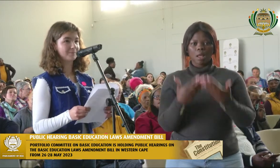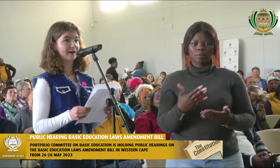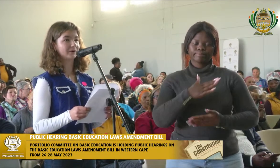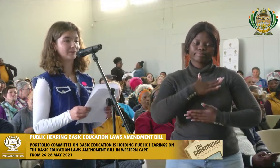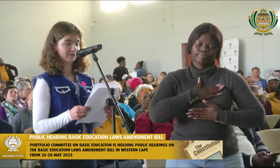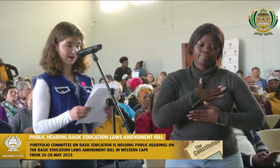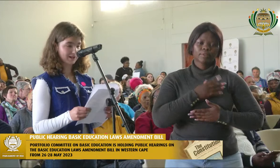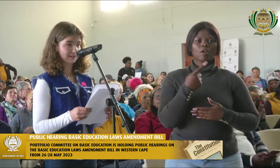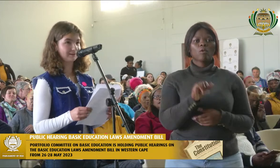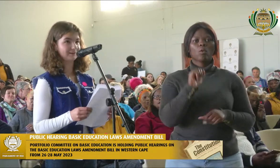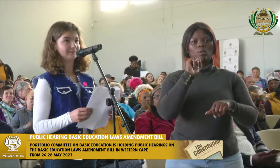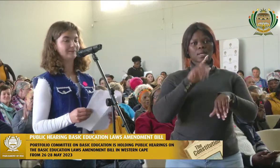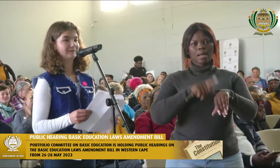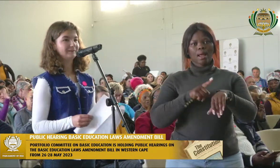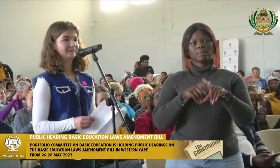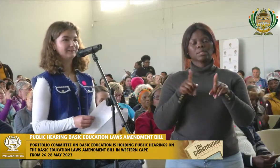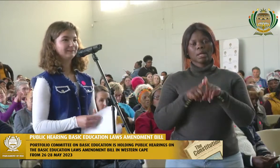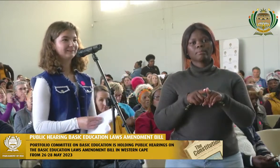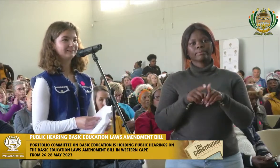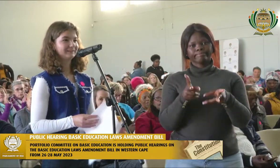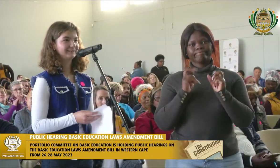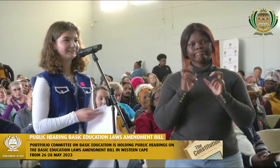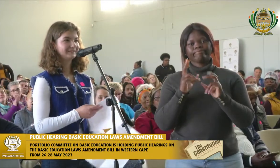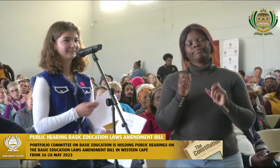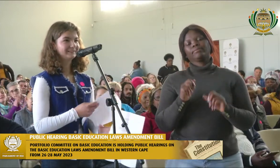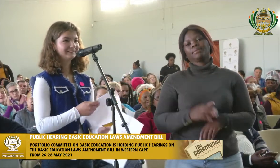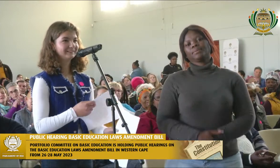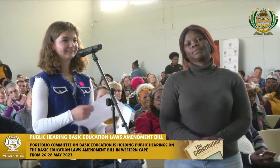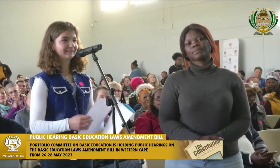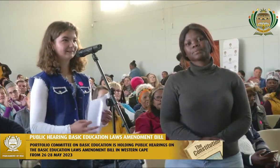your time and consideration.